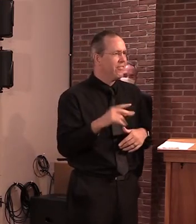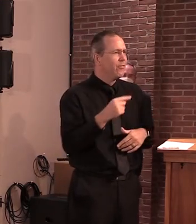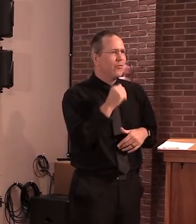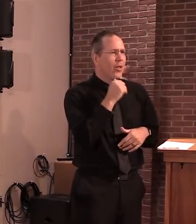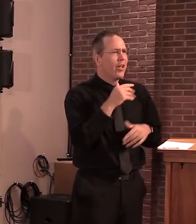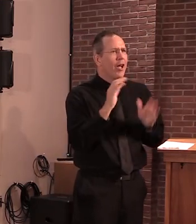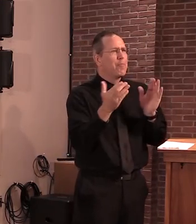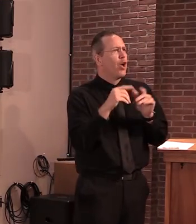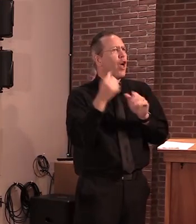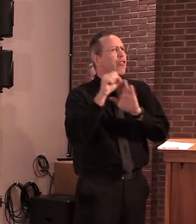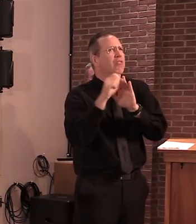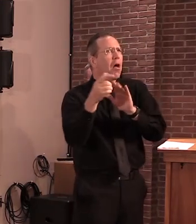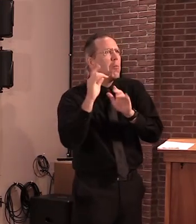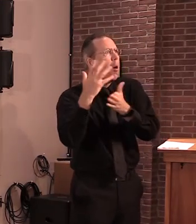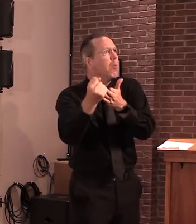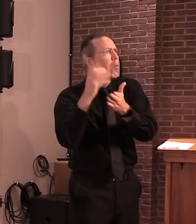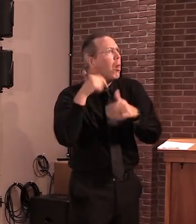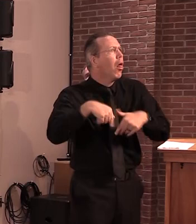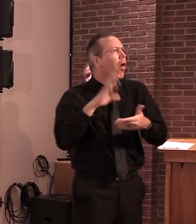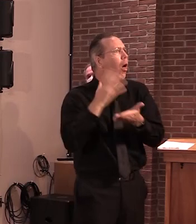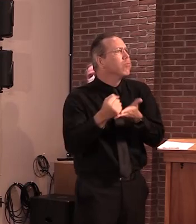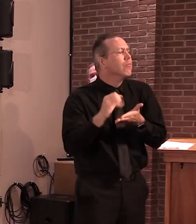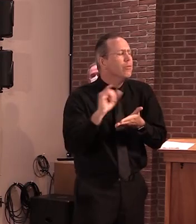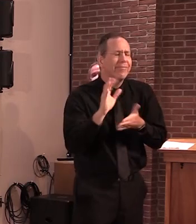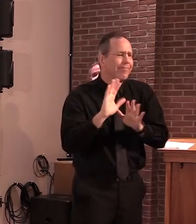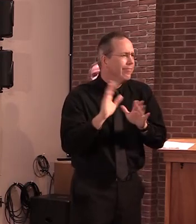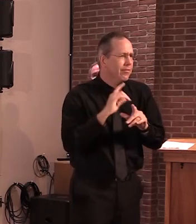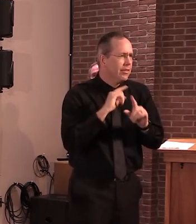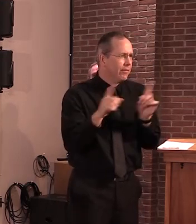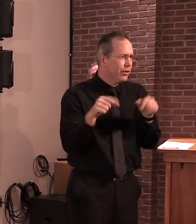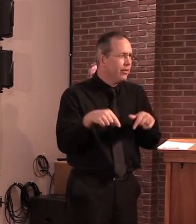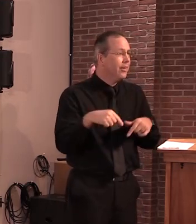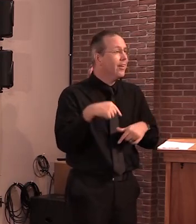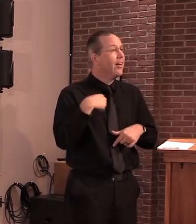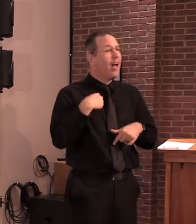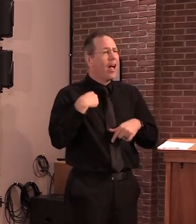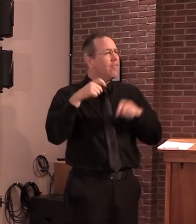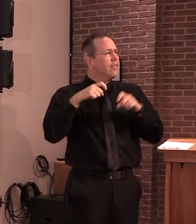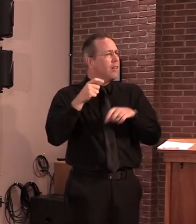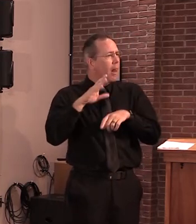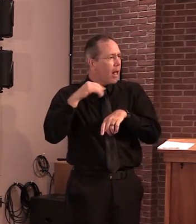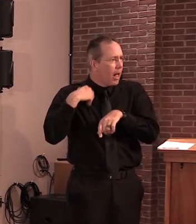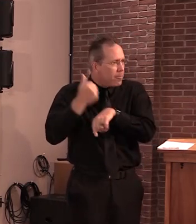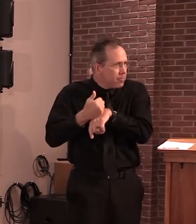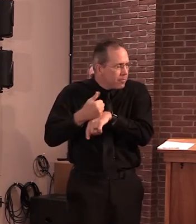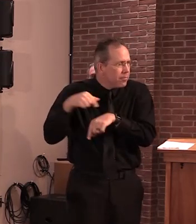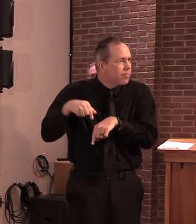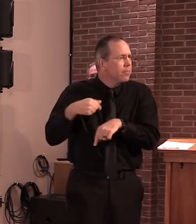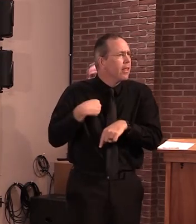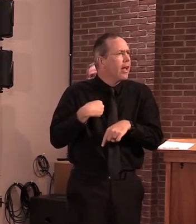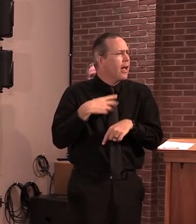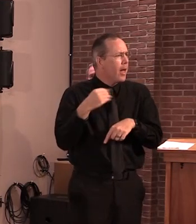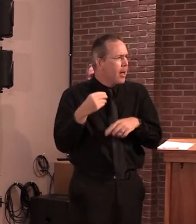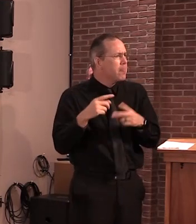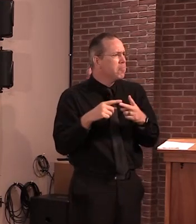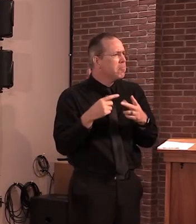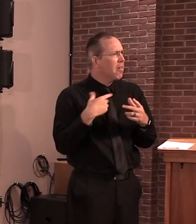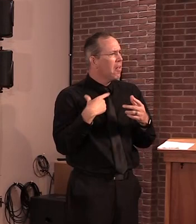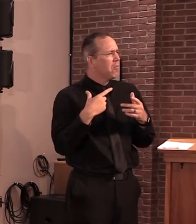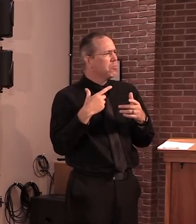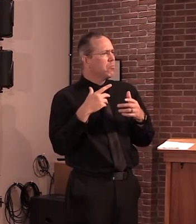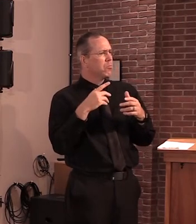at our public health lab and our capacity at our colleagues at